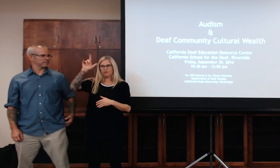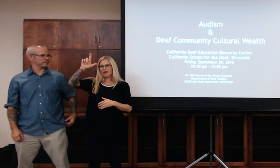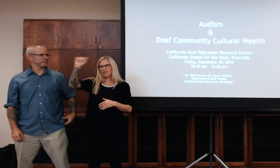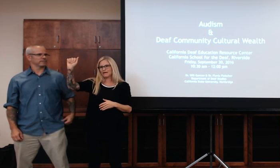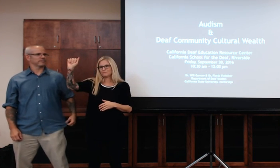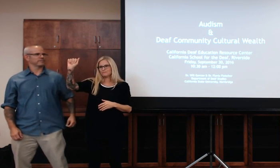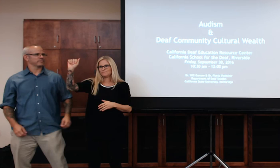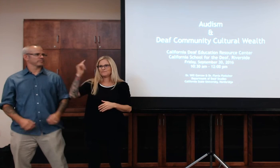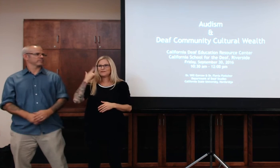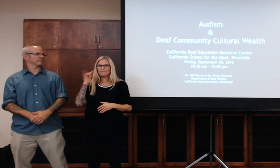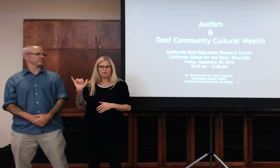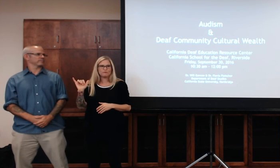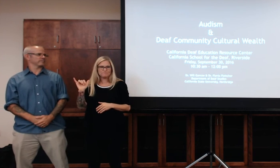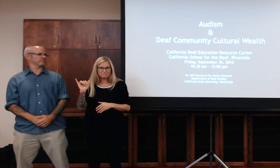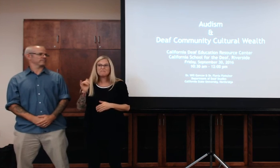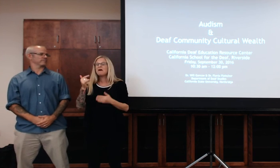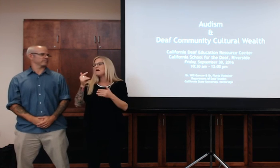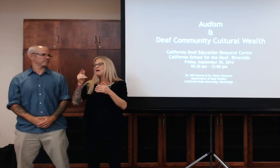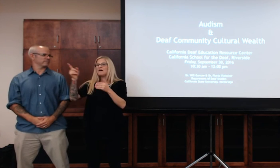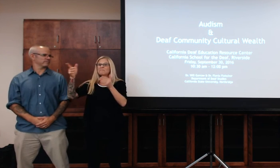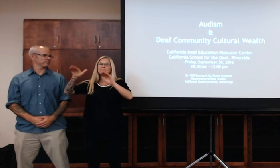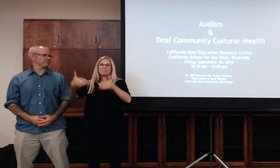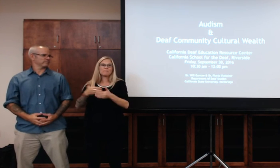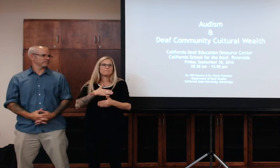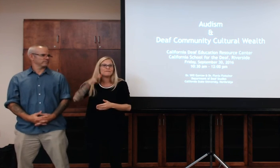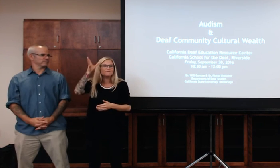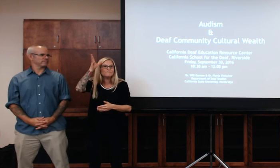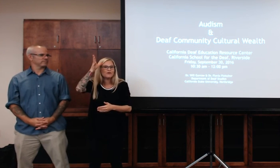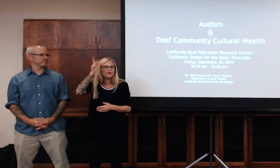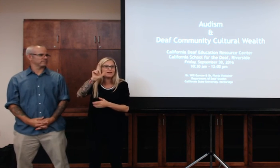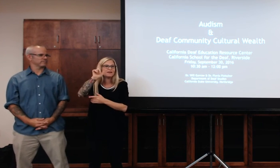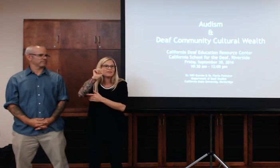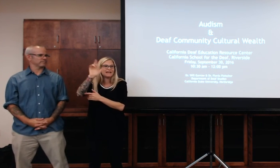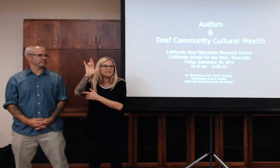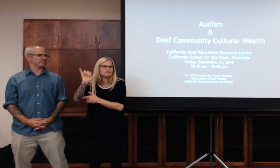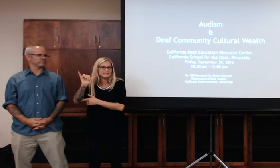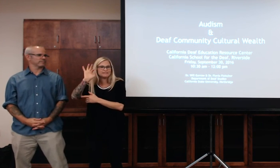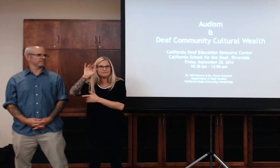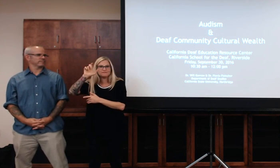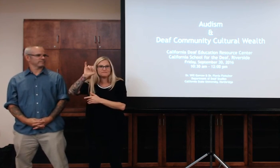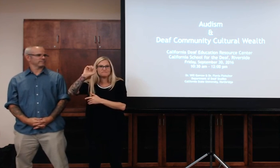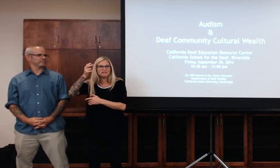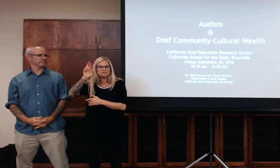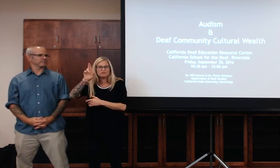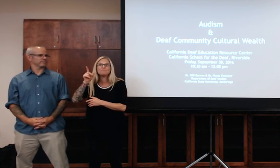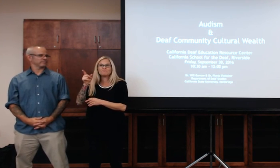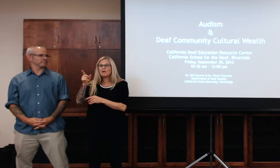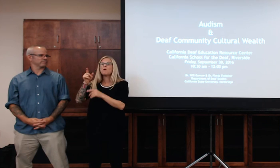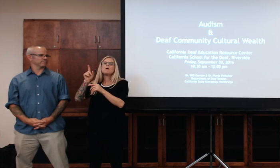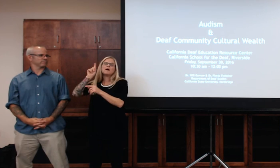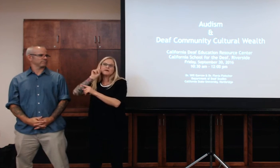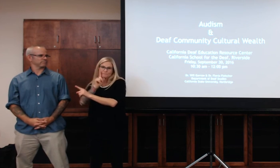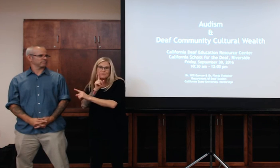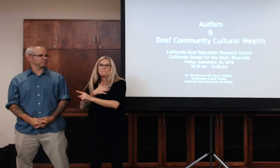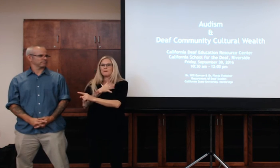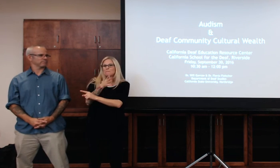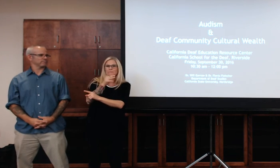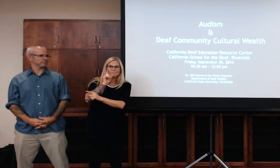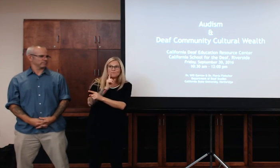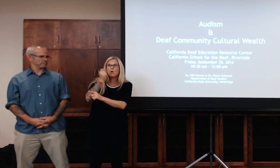I was born and raised in Los Angeles, California. And of course, as she mentioned, my father, Larry Fleischer, who is deaf. My mother is deaf as